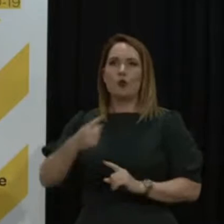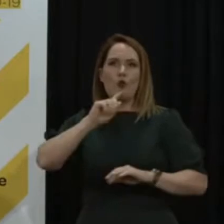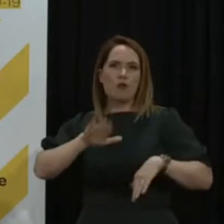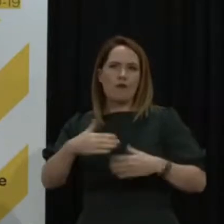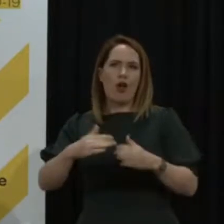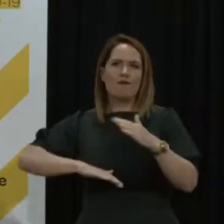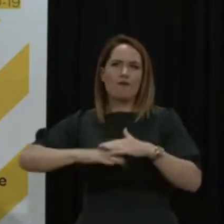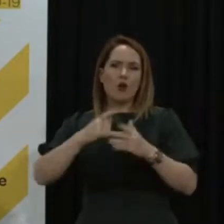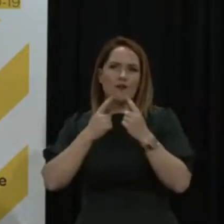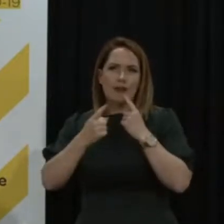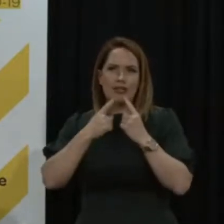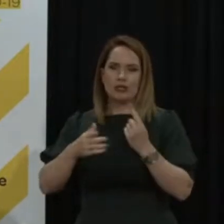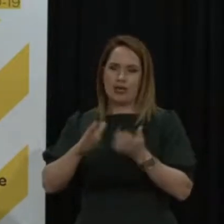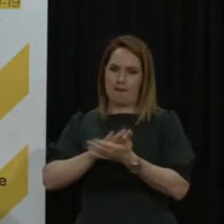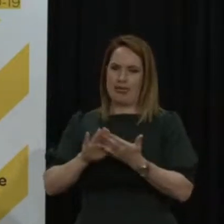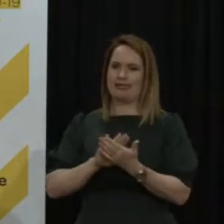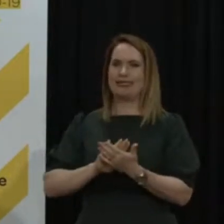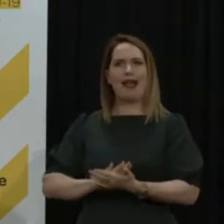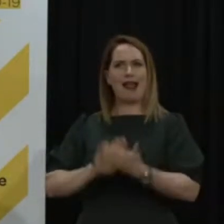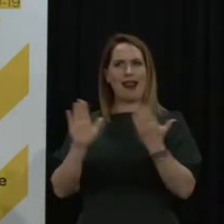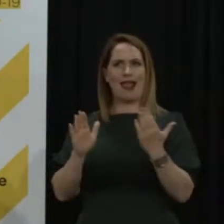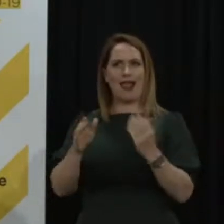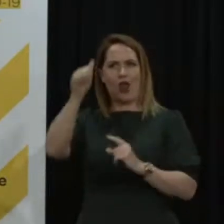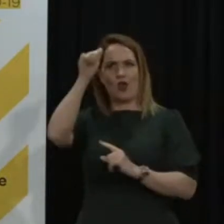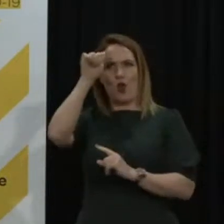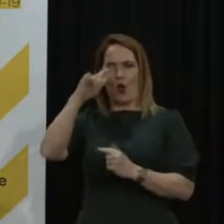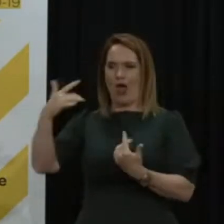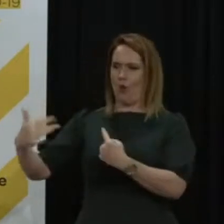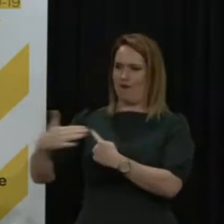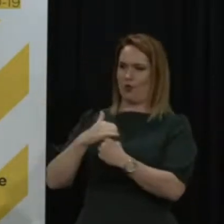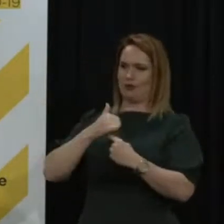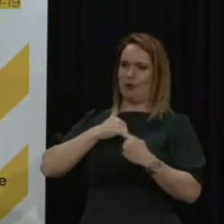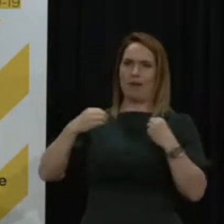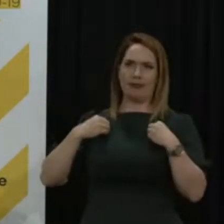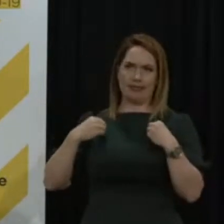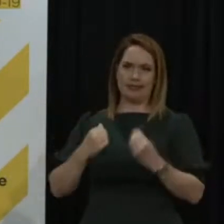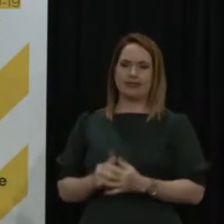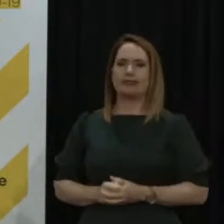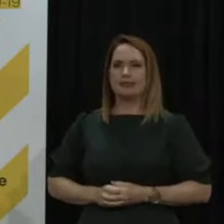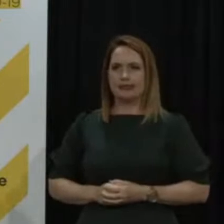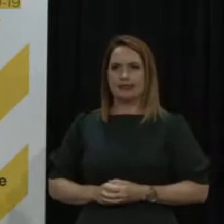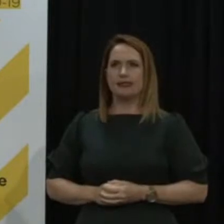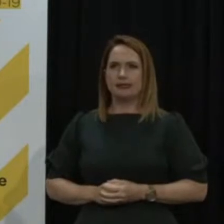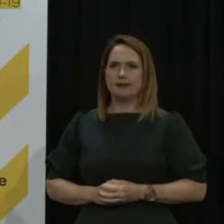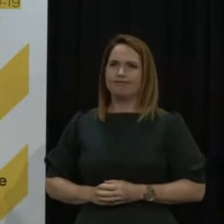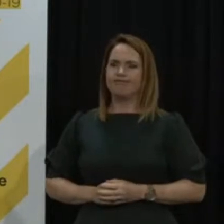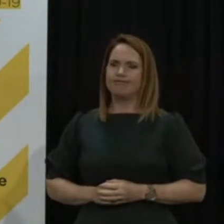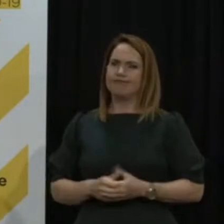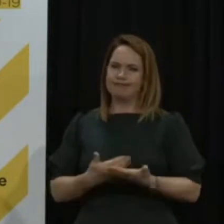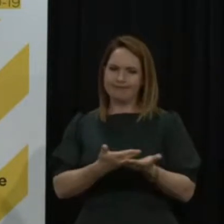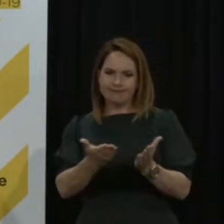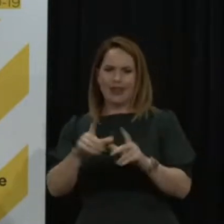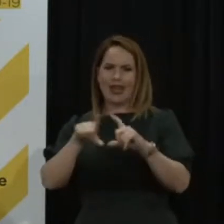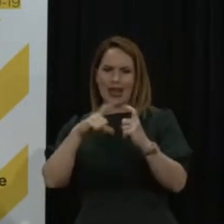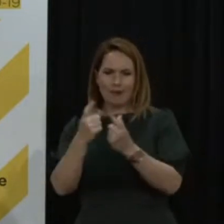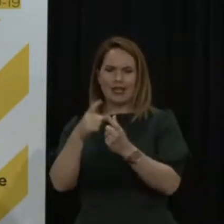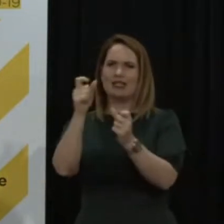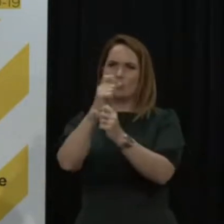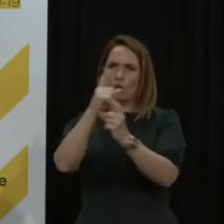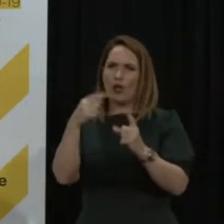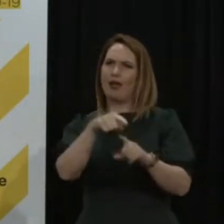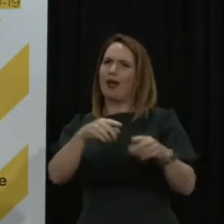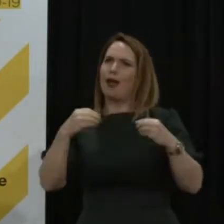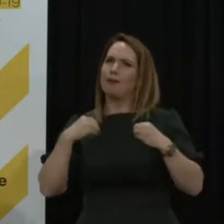ensure that can happen. In addition to these announcements, Cabinet is aware businesses are seeking greater certainty around the date of